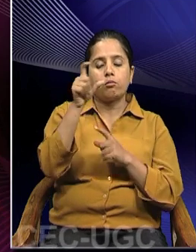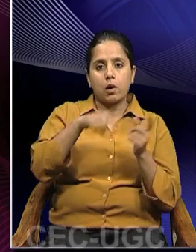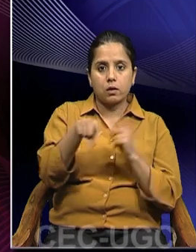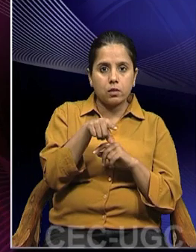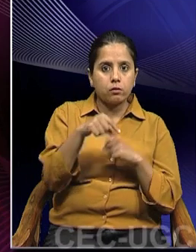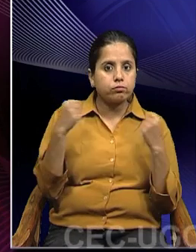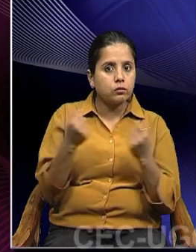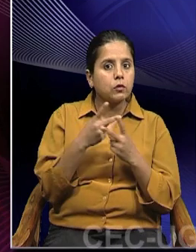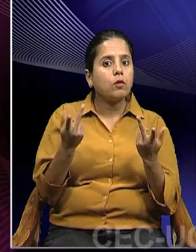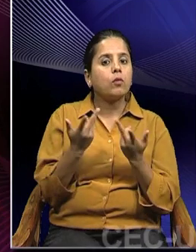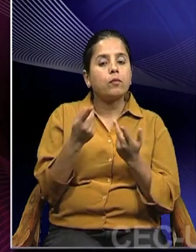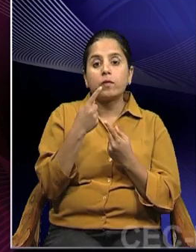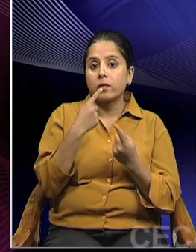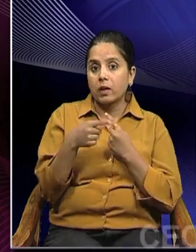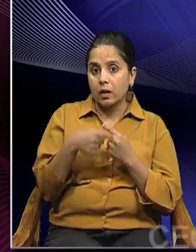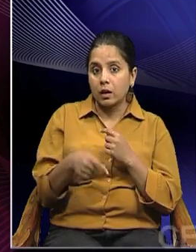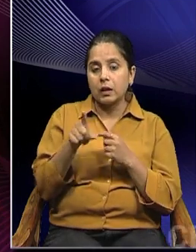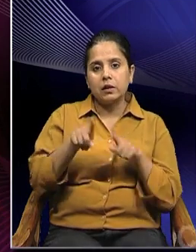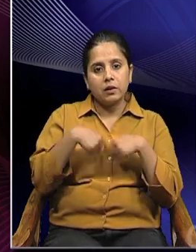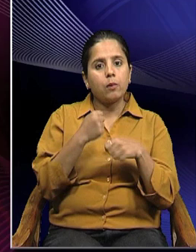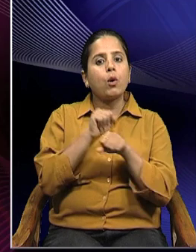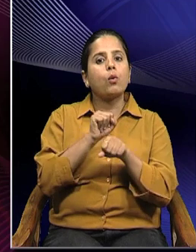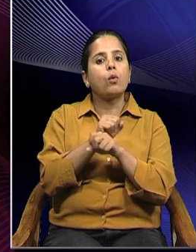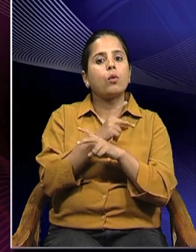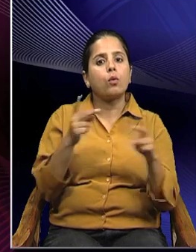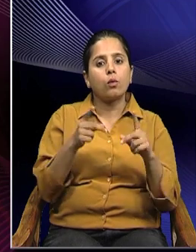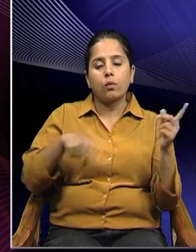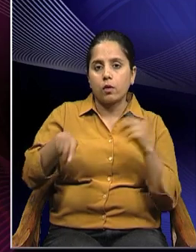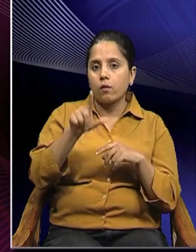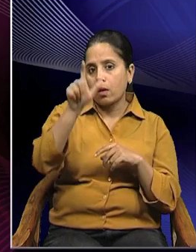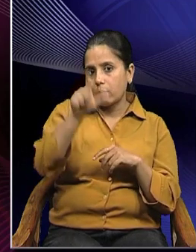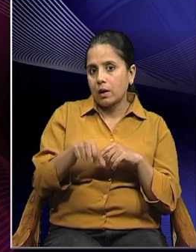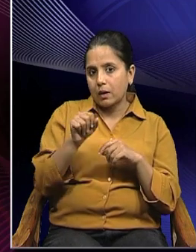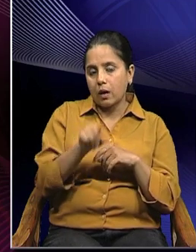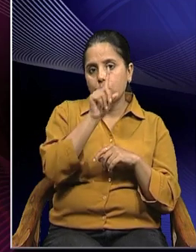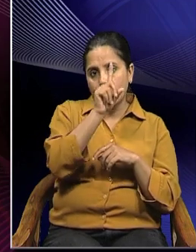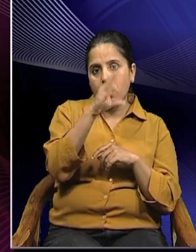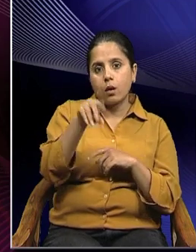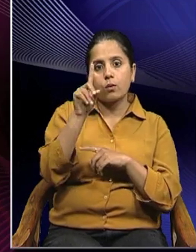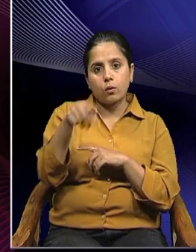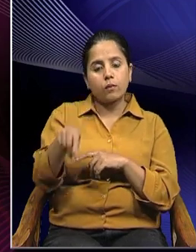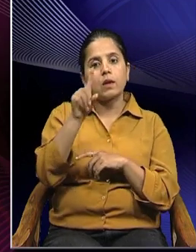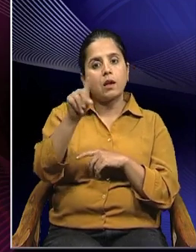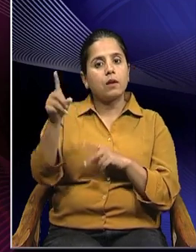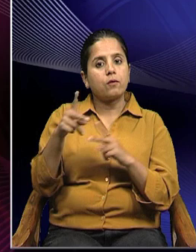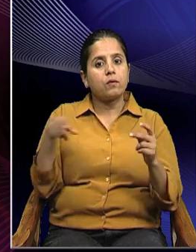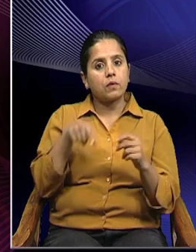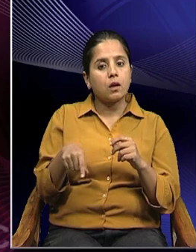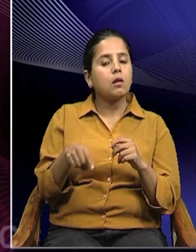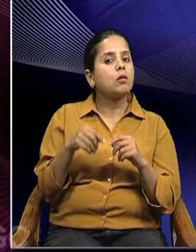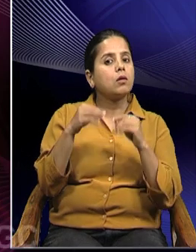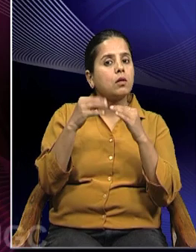putting energy. So, it is talking about the teamwork, and 1 can be 11. So, the magnitude of synergy is very